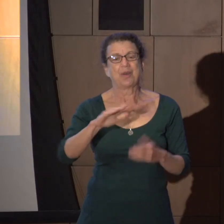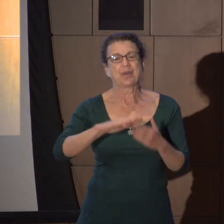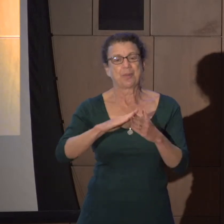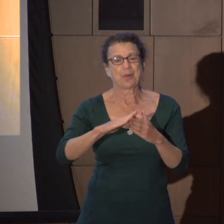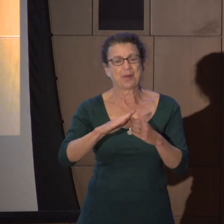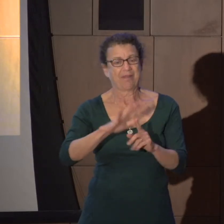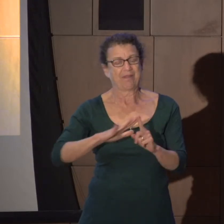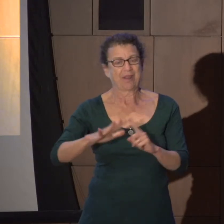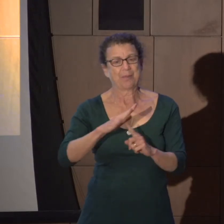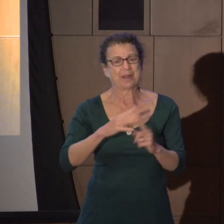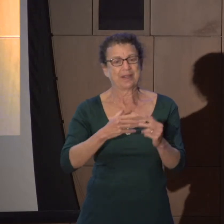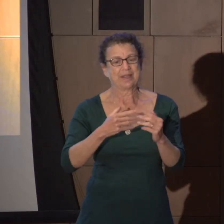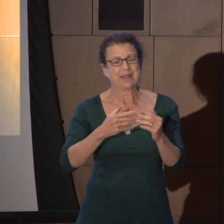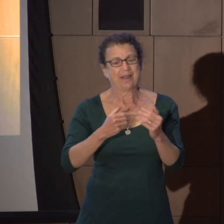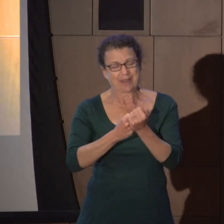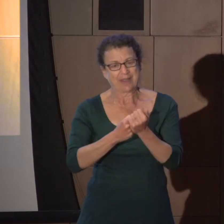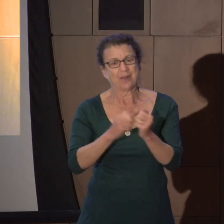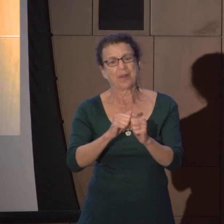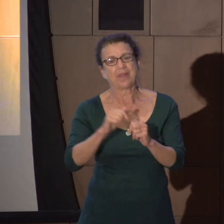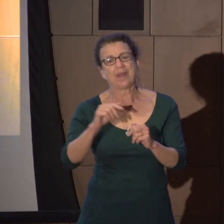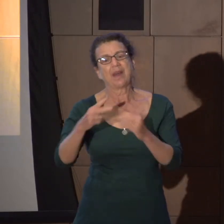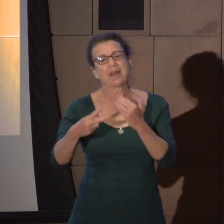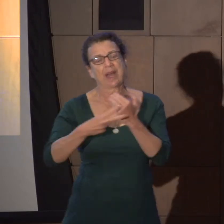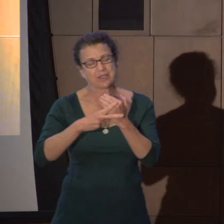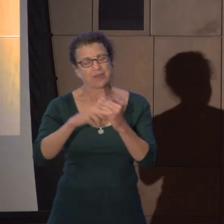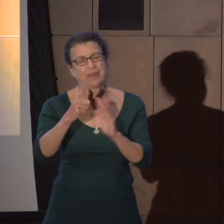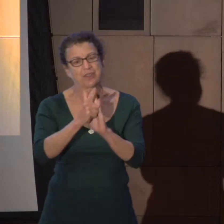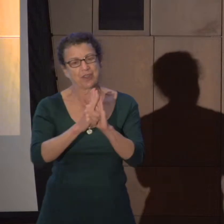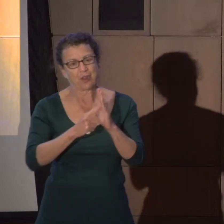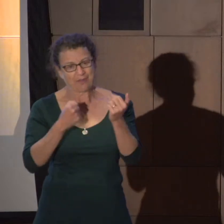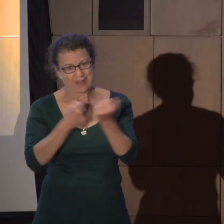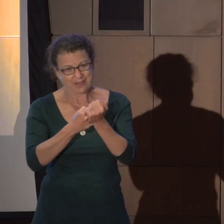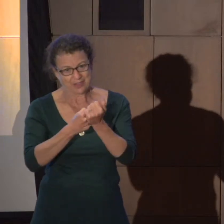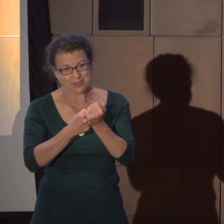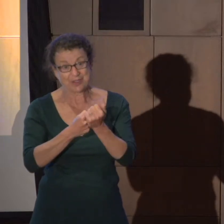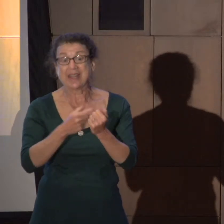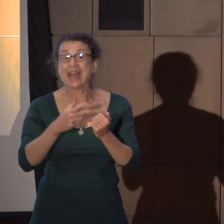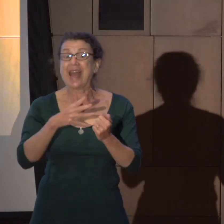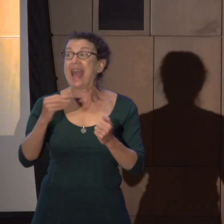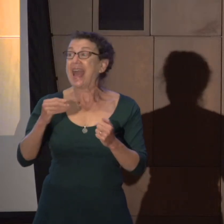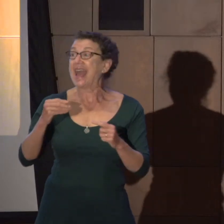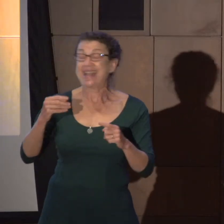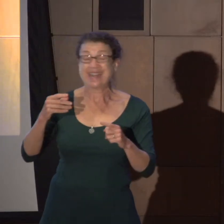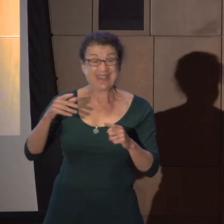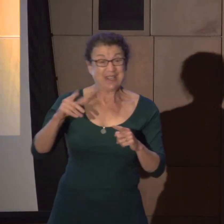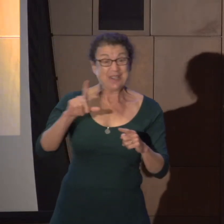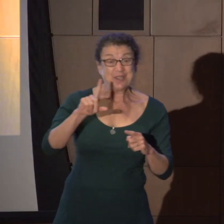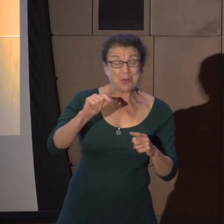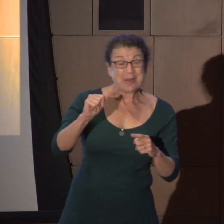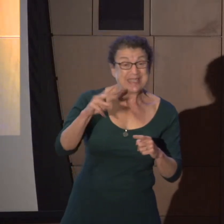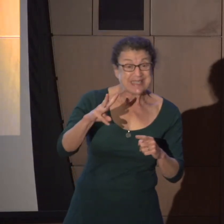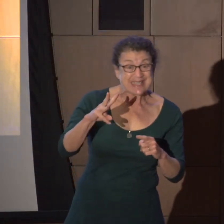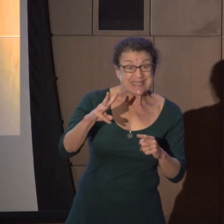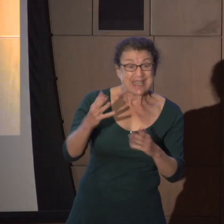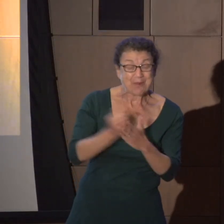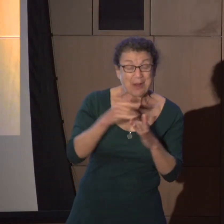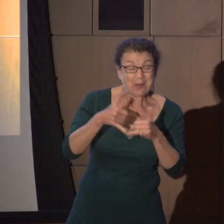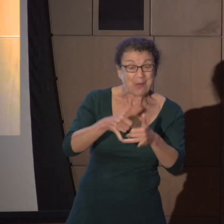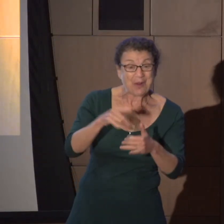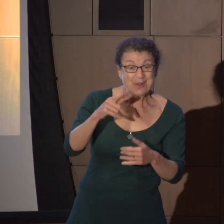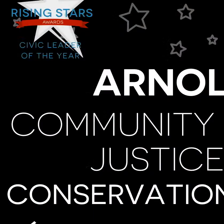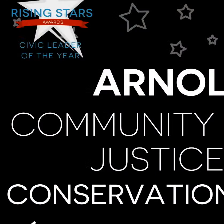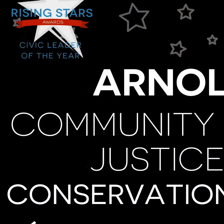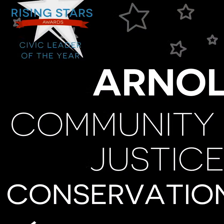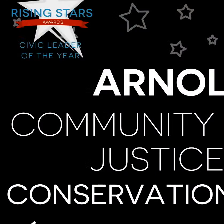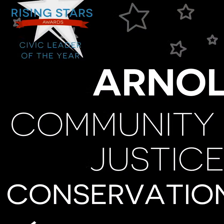justice advocate with the Conservation Law Foundation, and Stay Work Play's 2016 Civic Leader of the Year Award. Welcome,